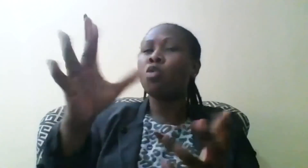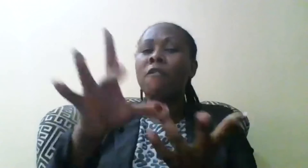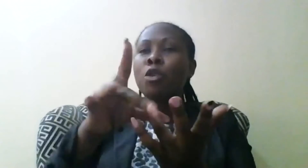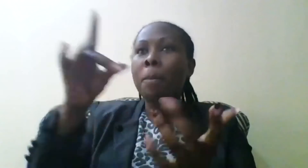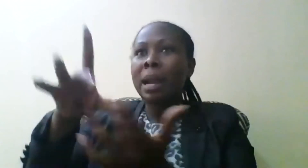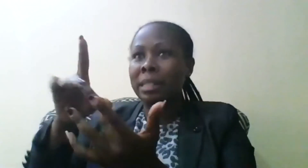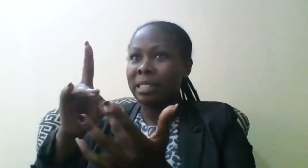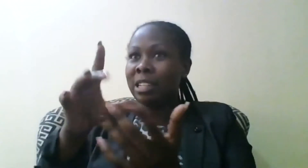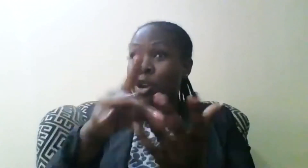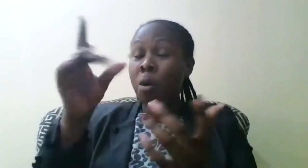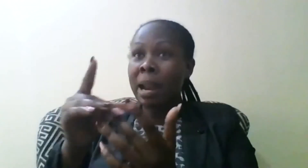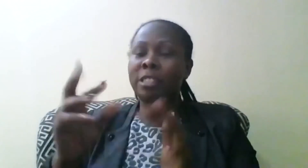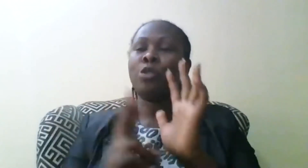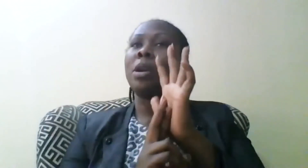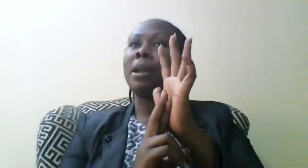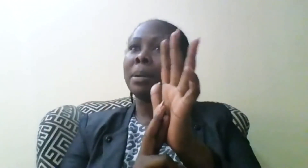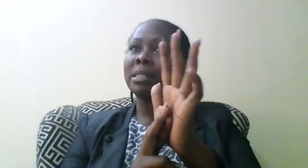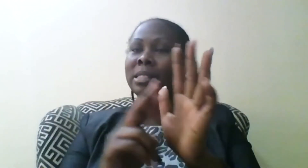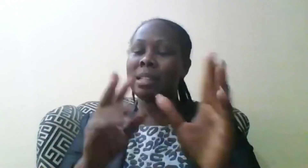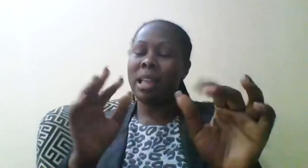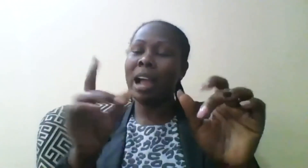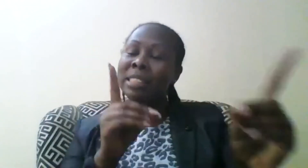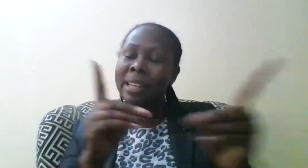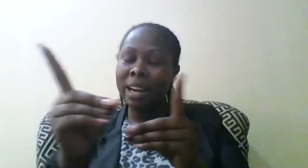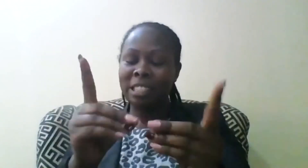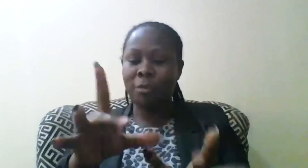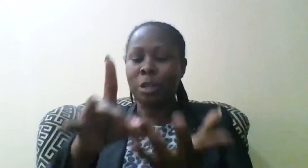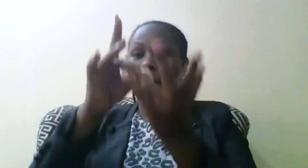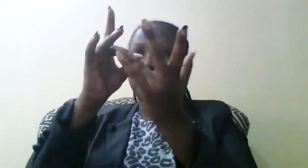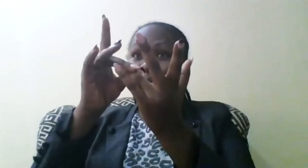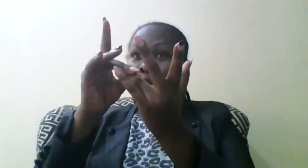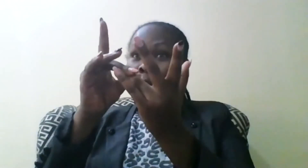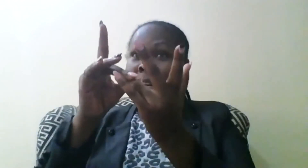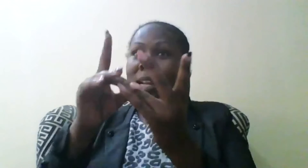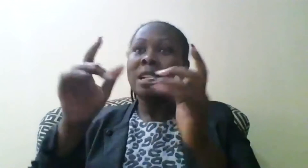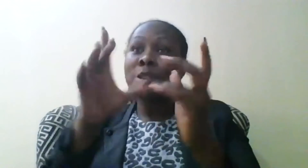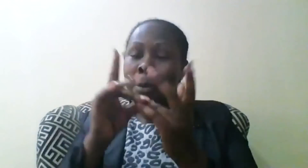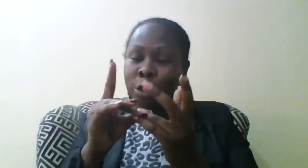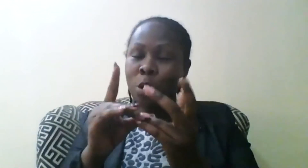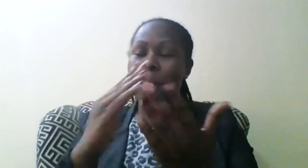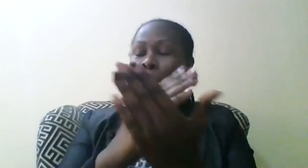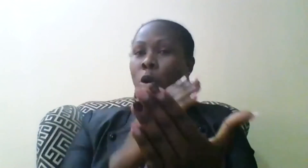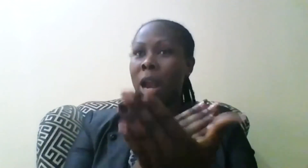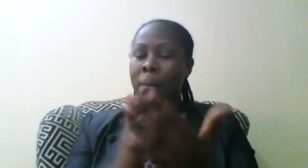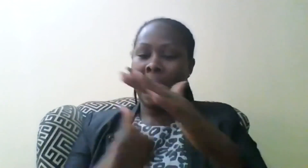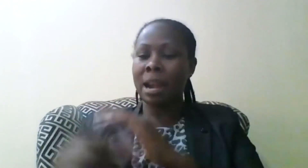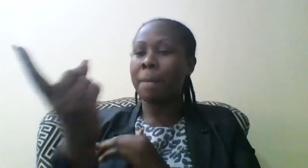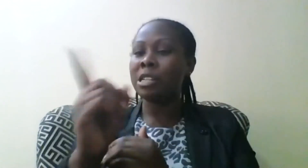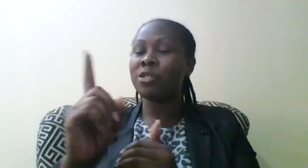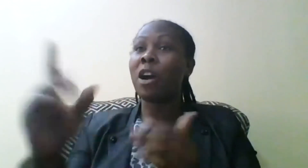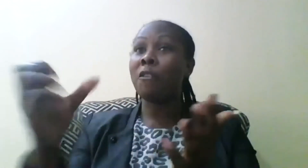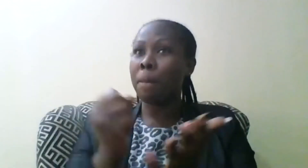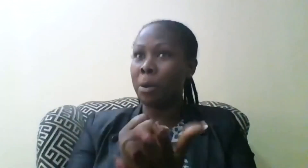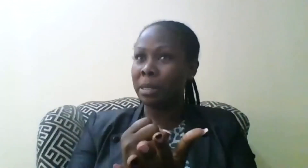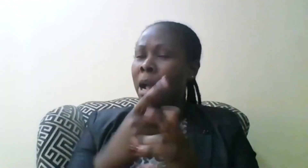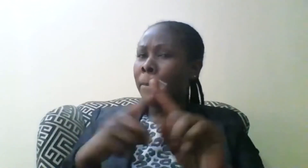that recently you are nominated to represent as a director of a special program